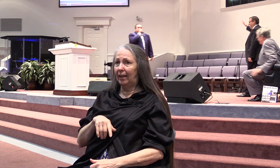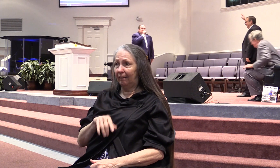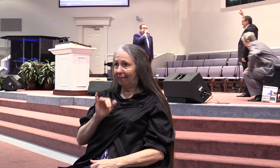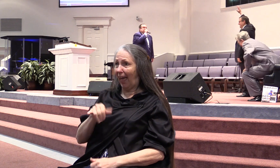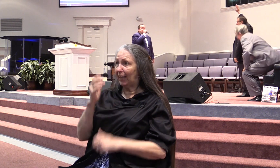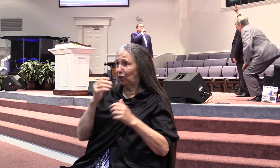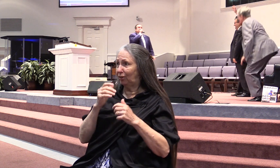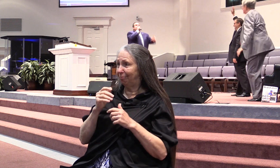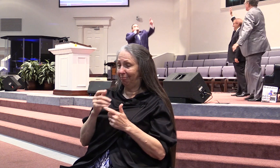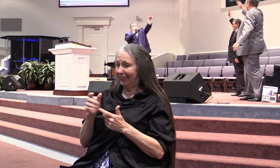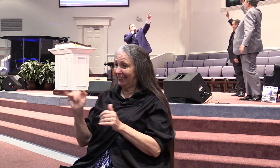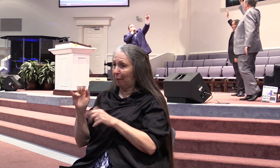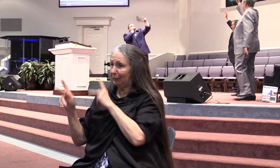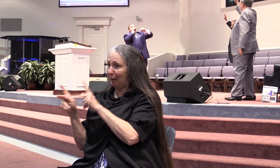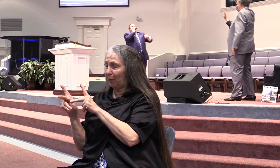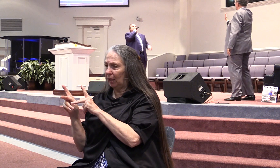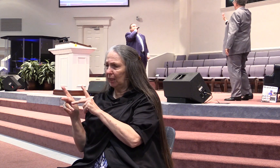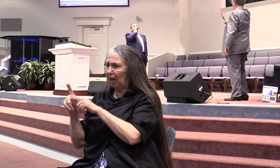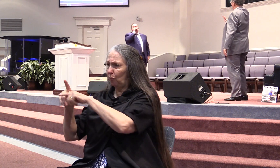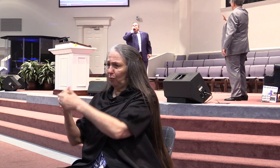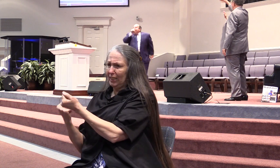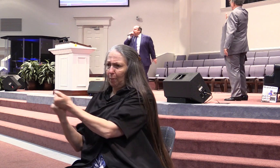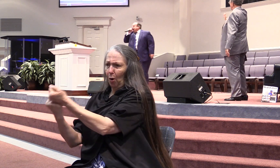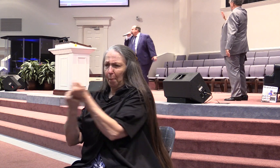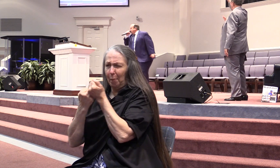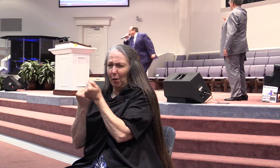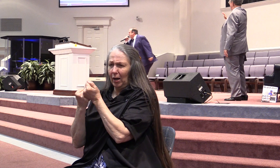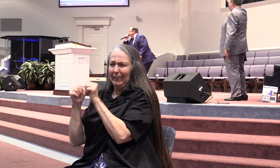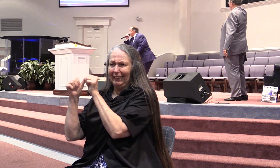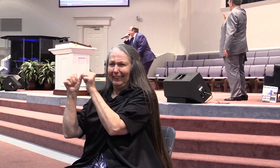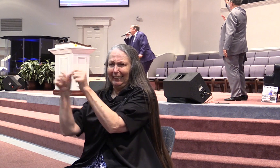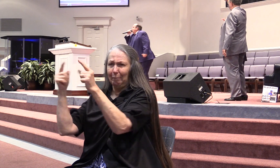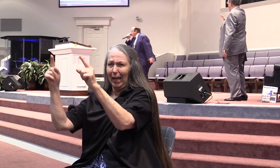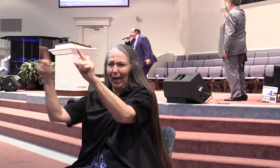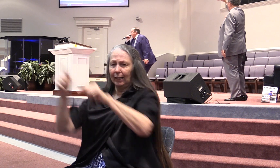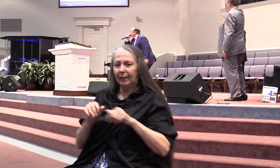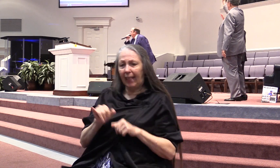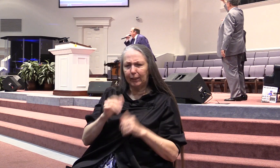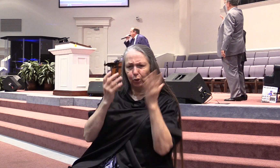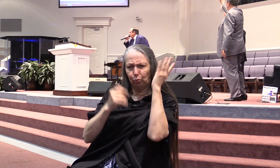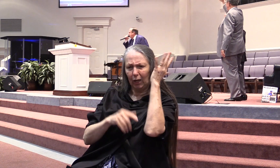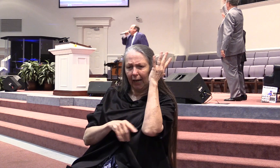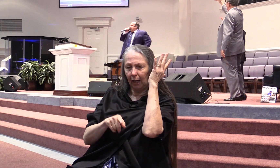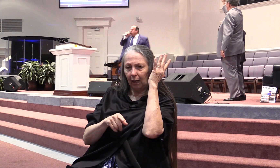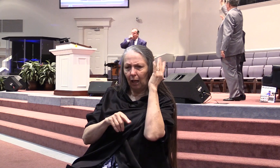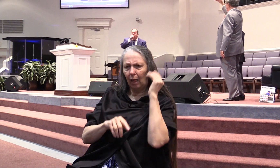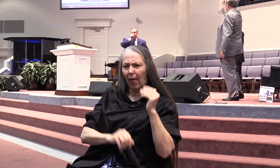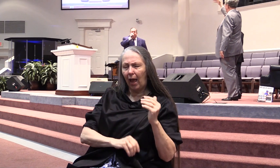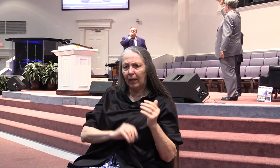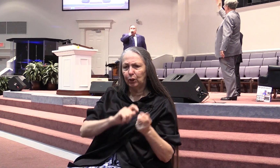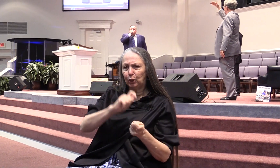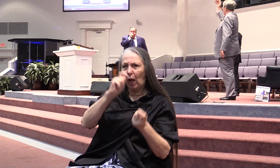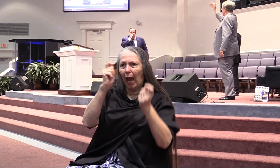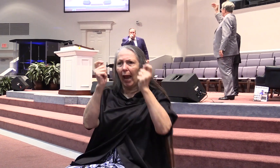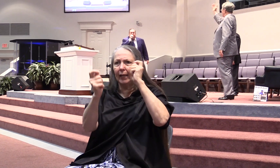enough, in a few years, there'd be a little green leaf show up. He said, if you see them today, you'd never know they were sick. If you saw them